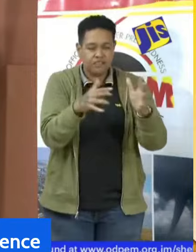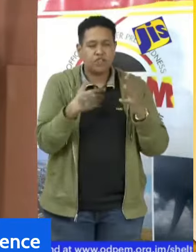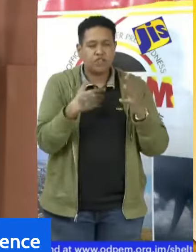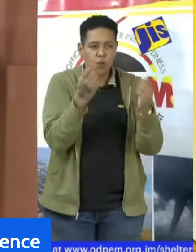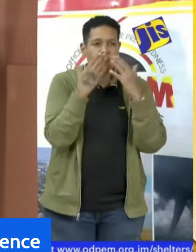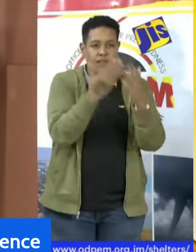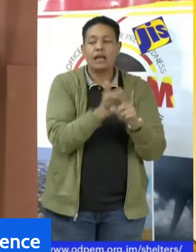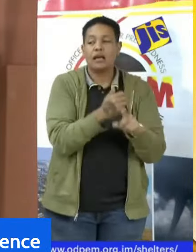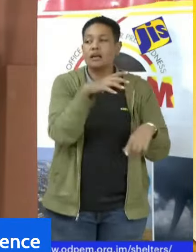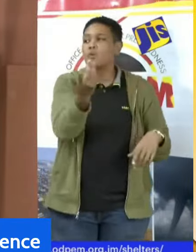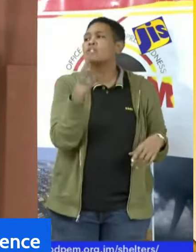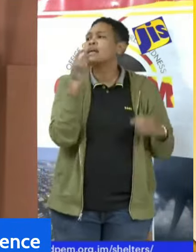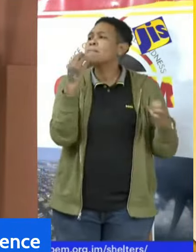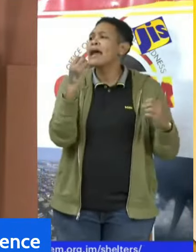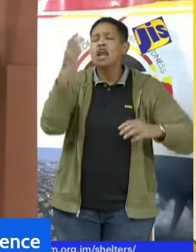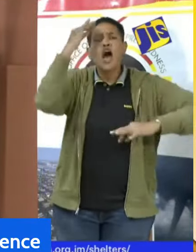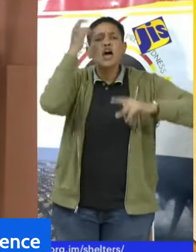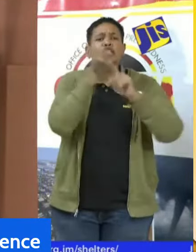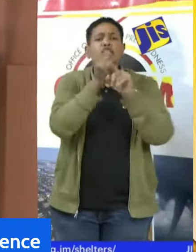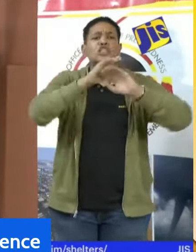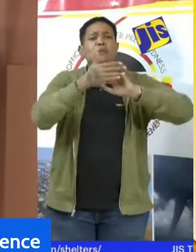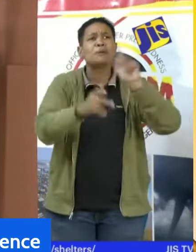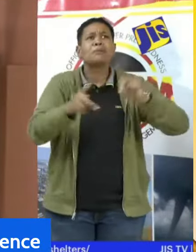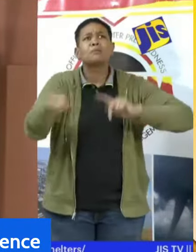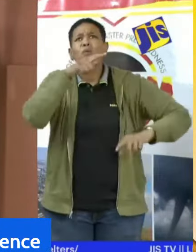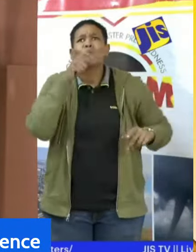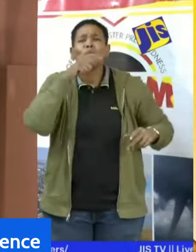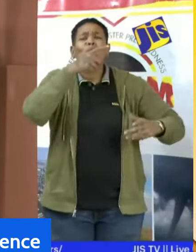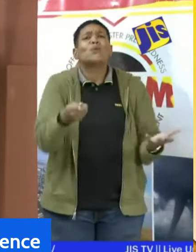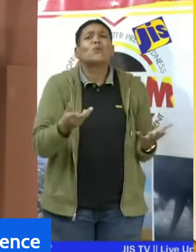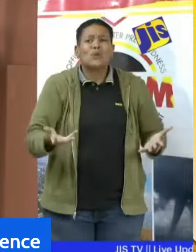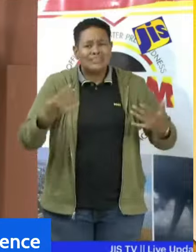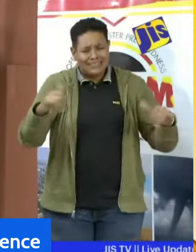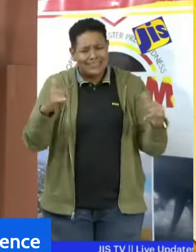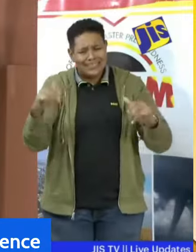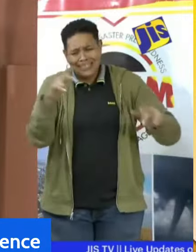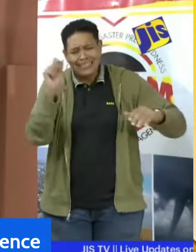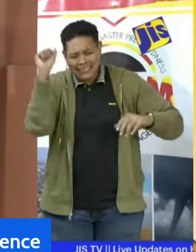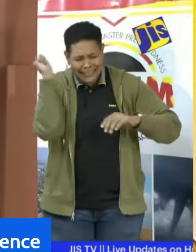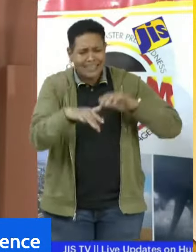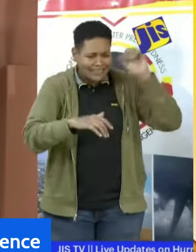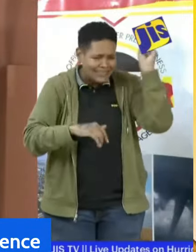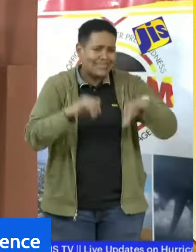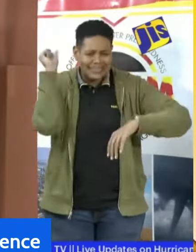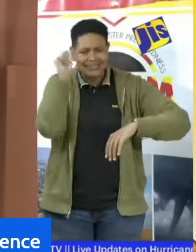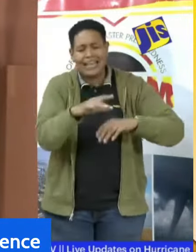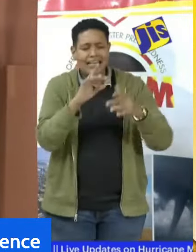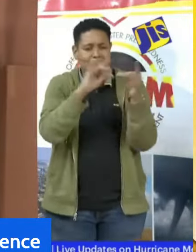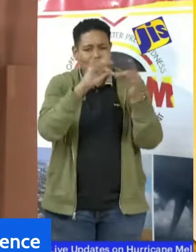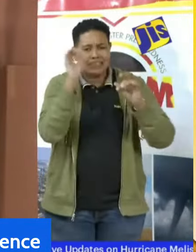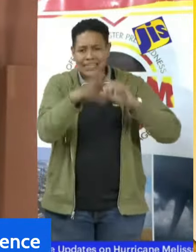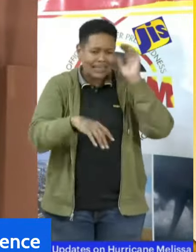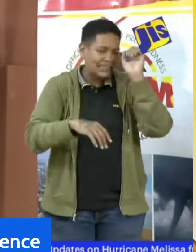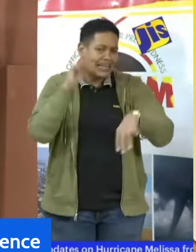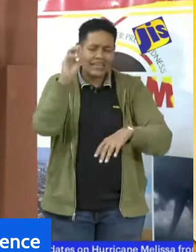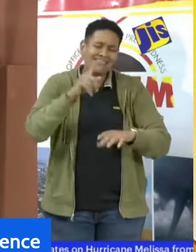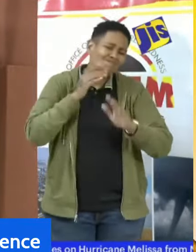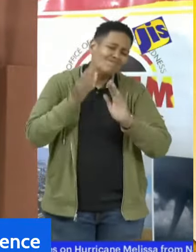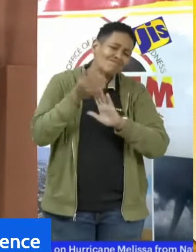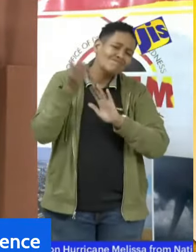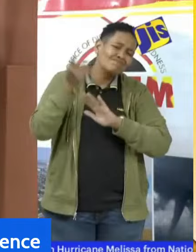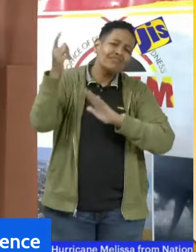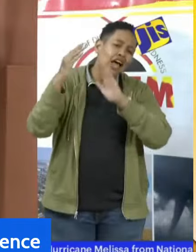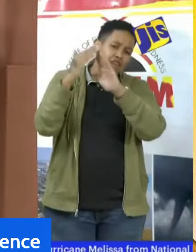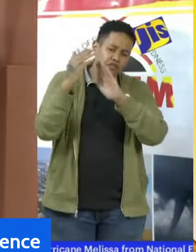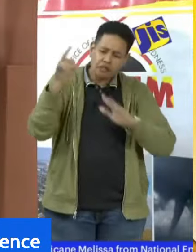the many concerned Jamaicans who continue to send me messages about the operations